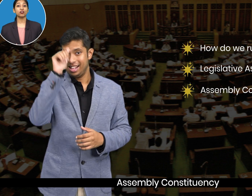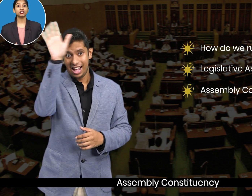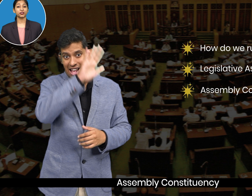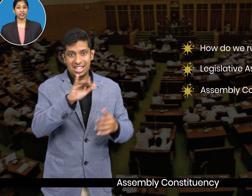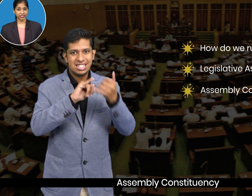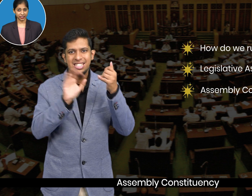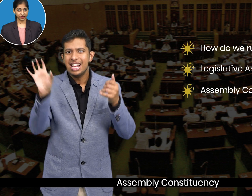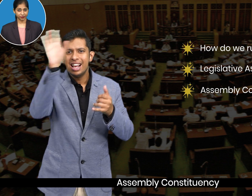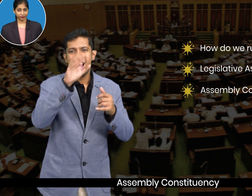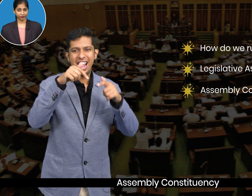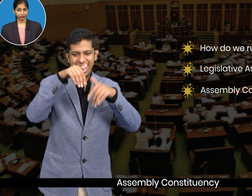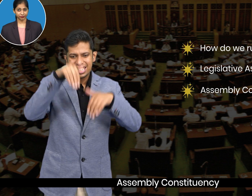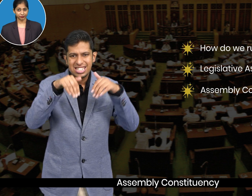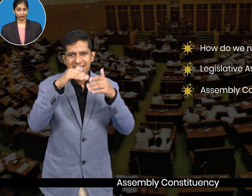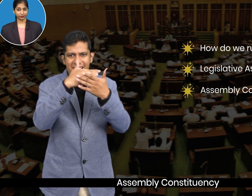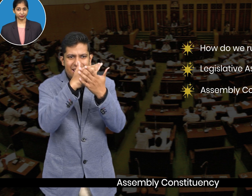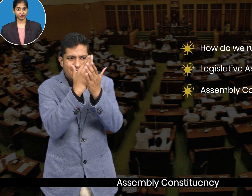Assembly constituency.